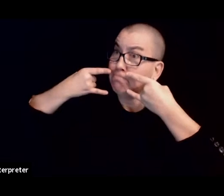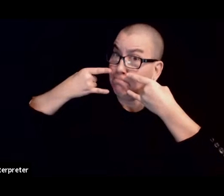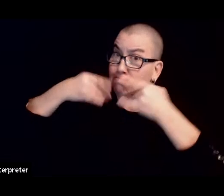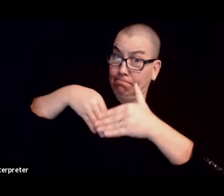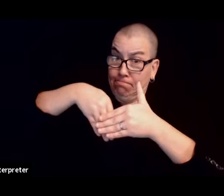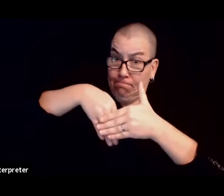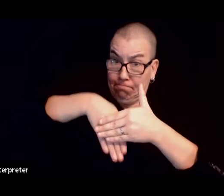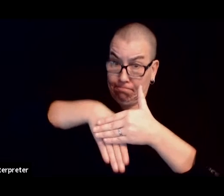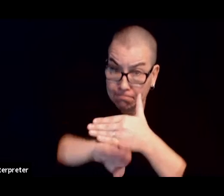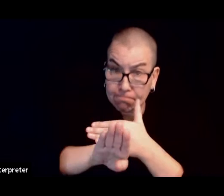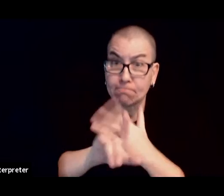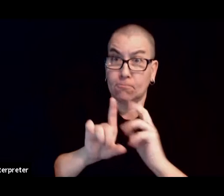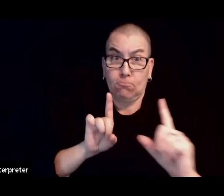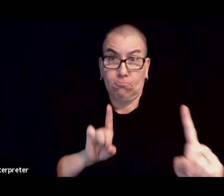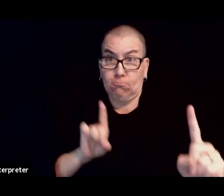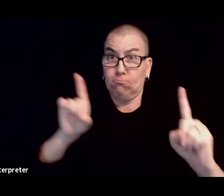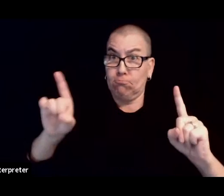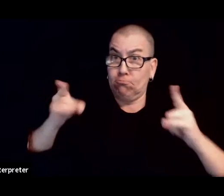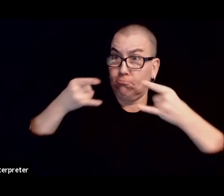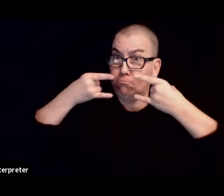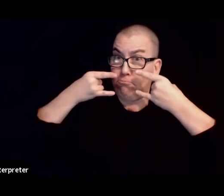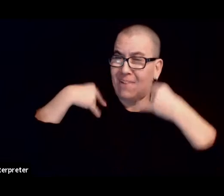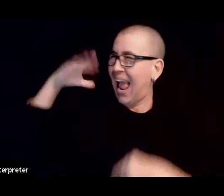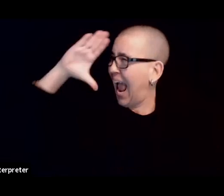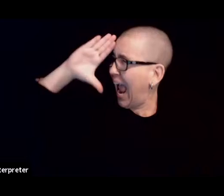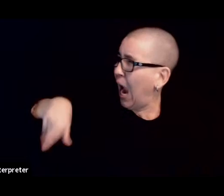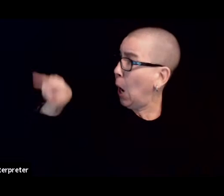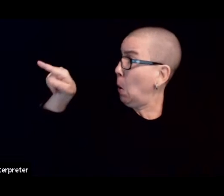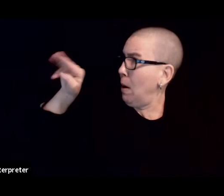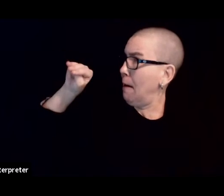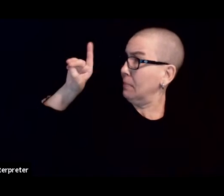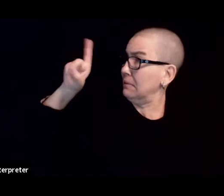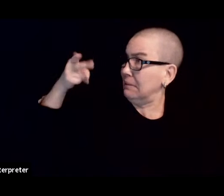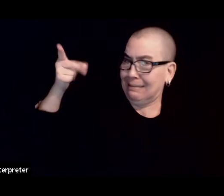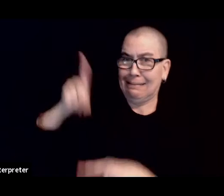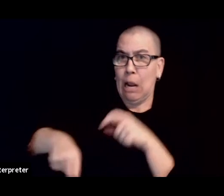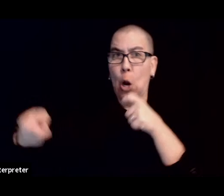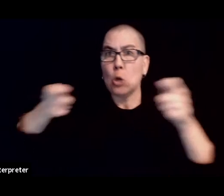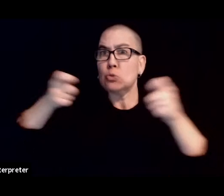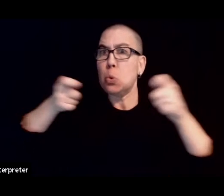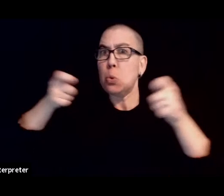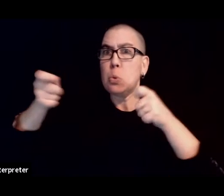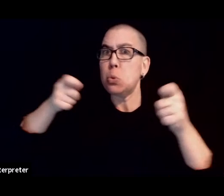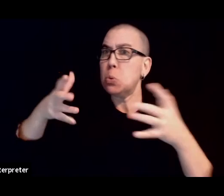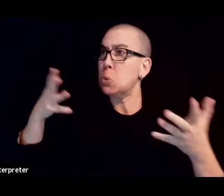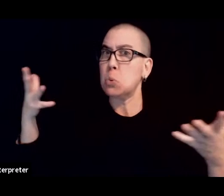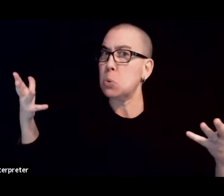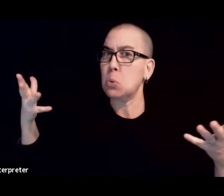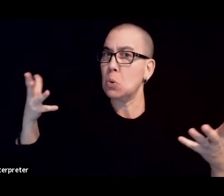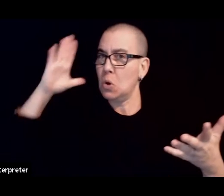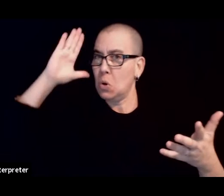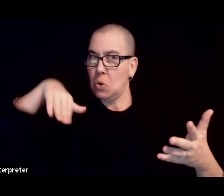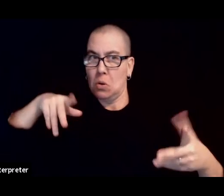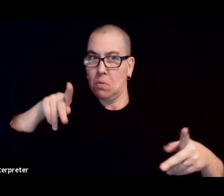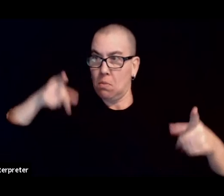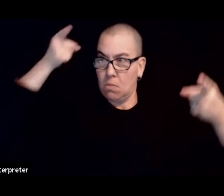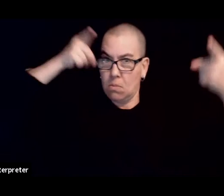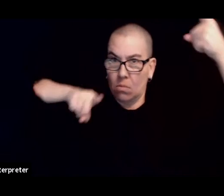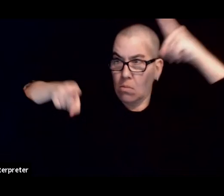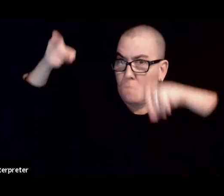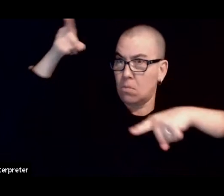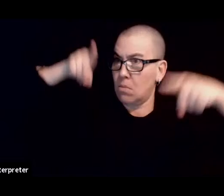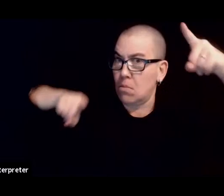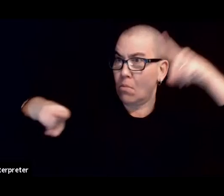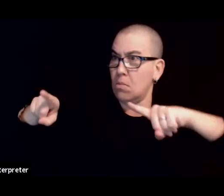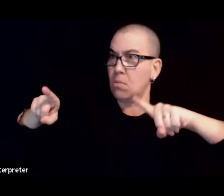not going to encourage them to do that, but give us kind of a reality check on that, if you will. In those situations, can there be any